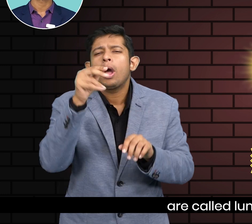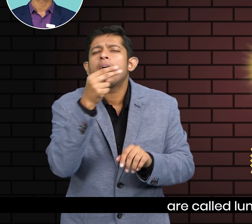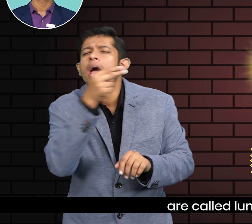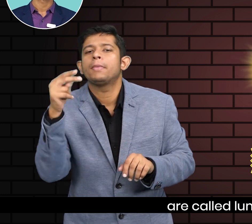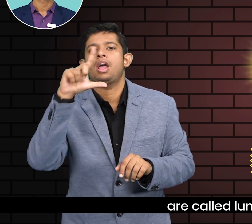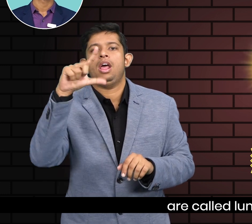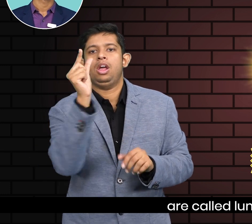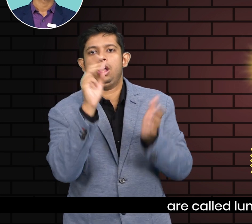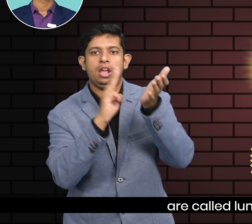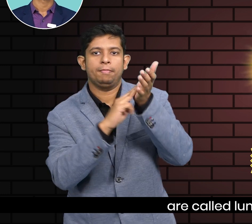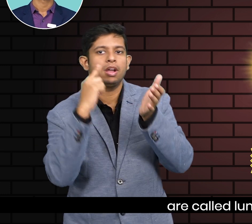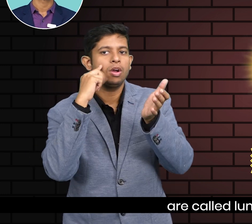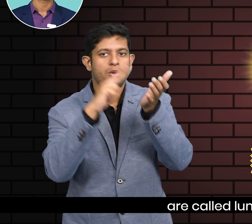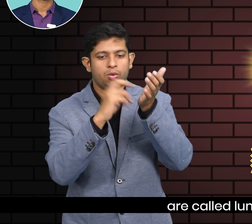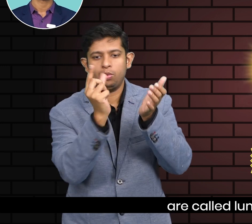objects.